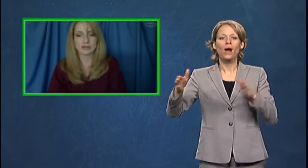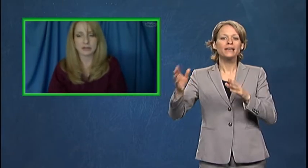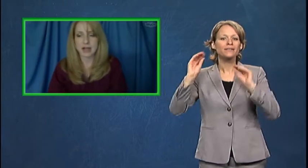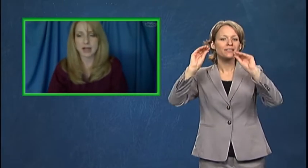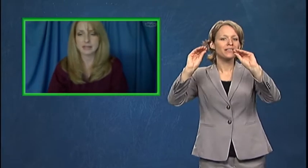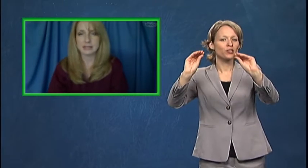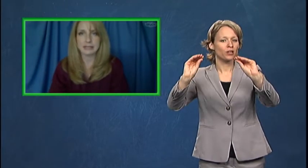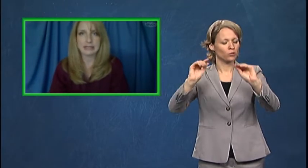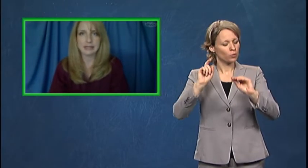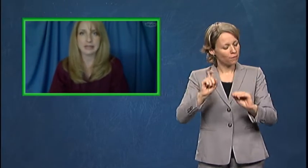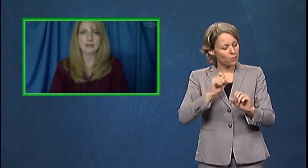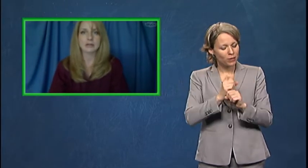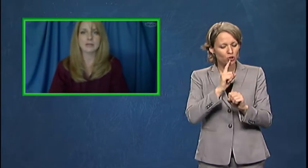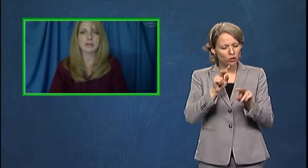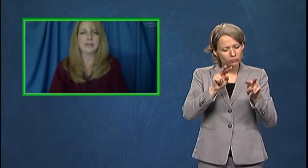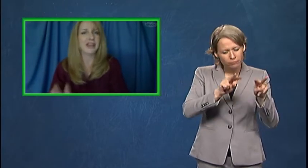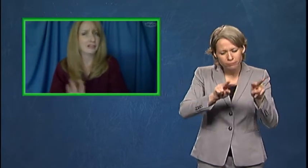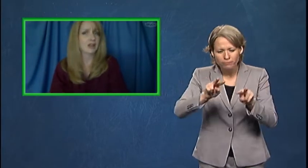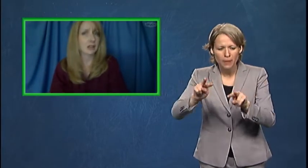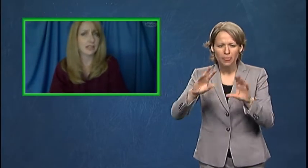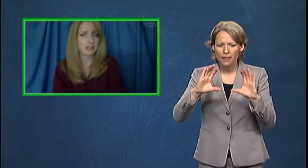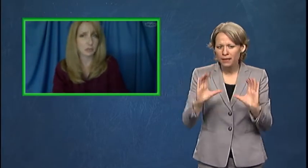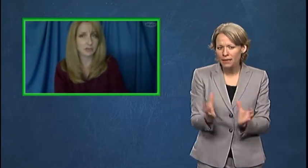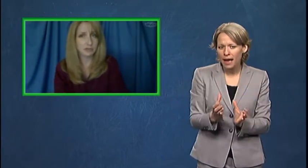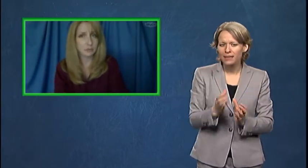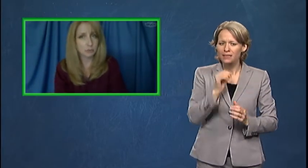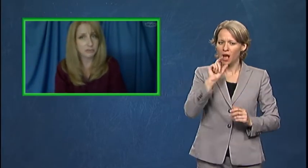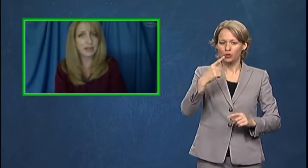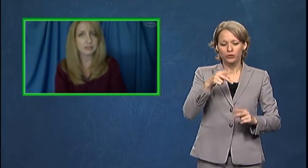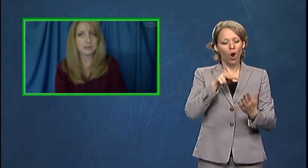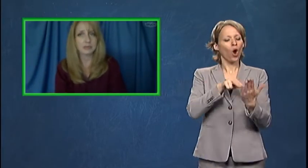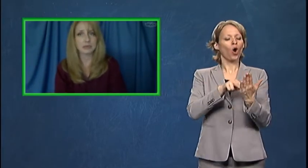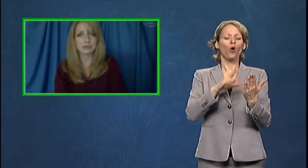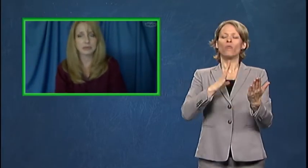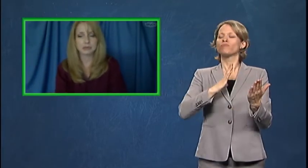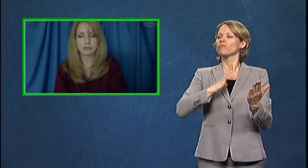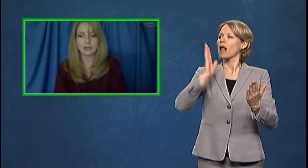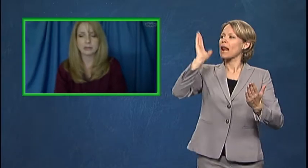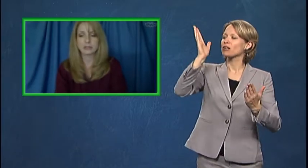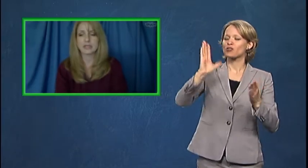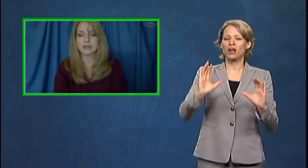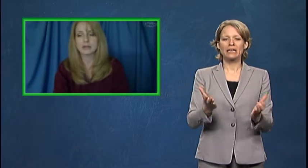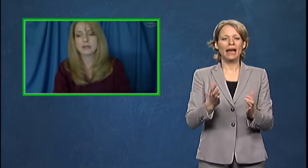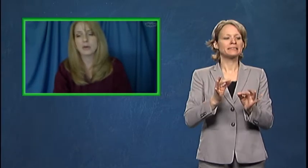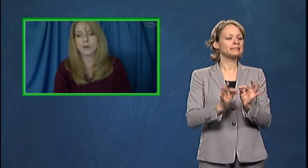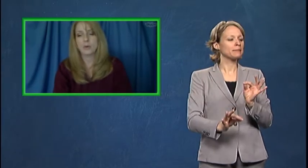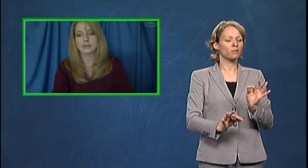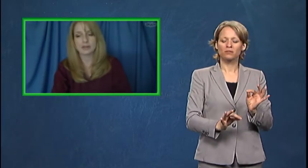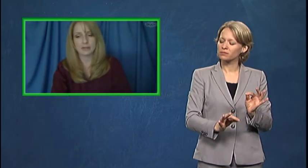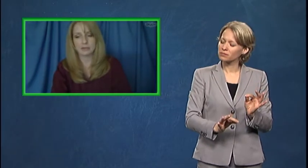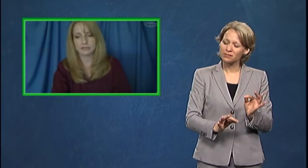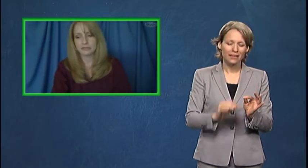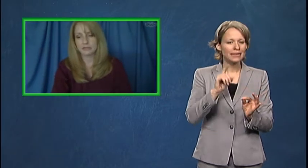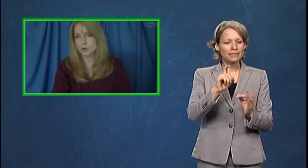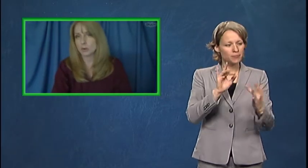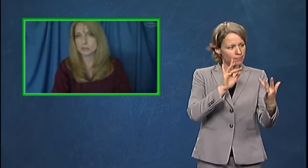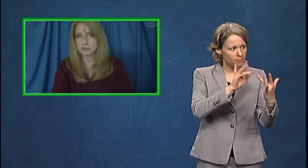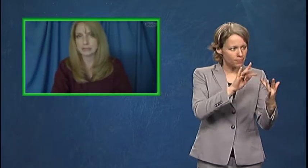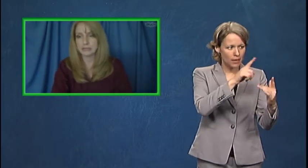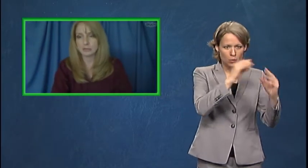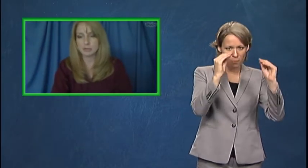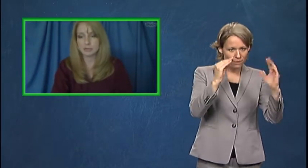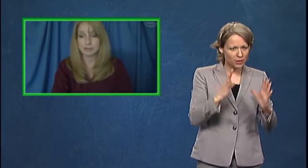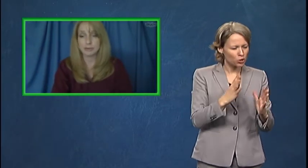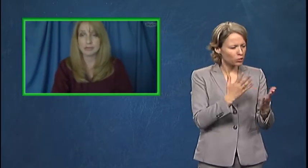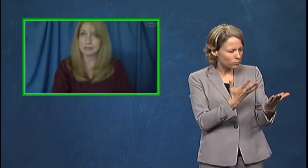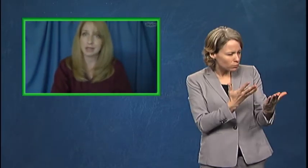look at the class in detail and have contact with the individual faculty member too, to understand what type of course we're